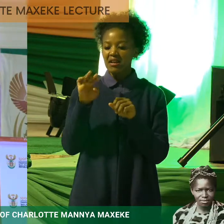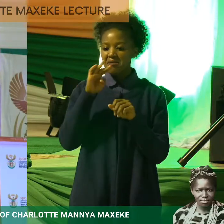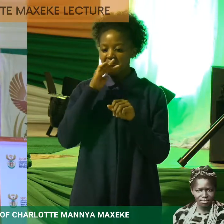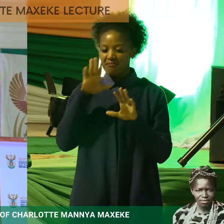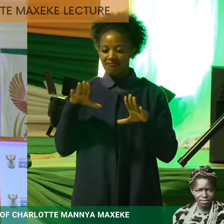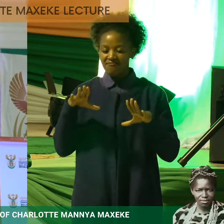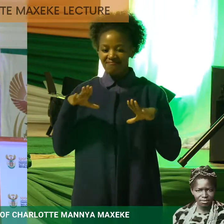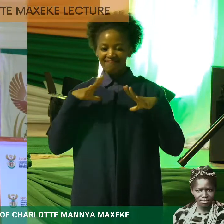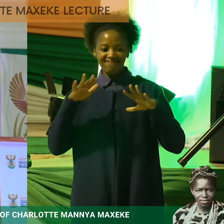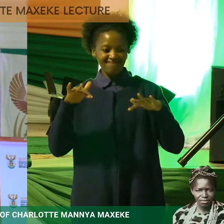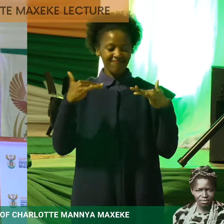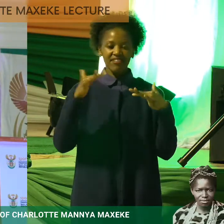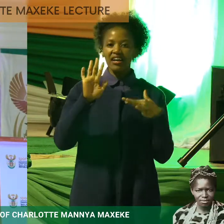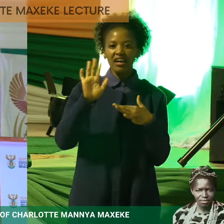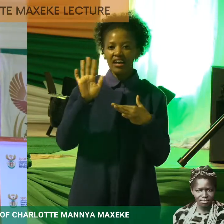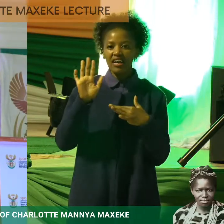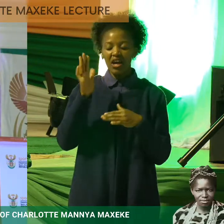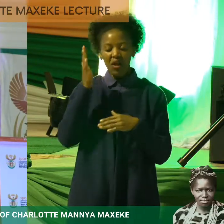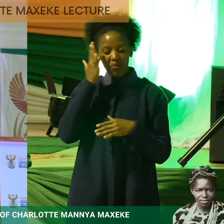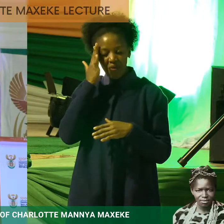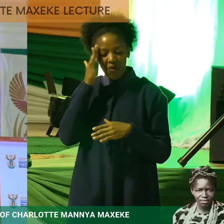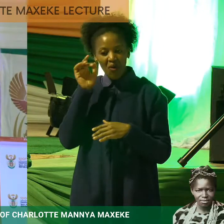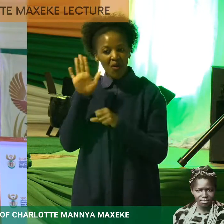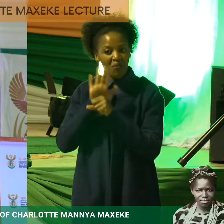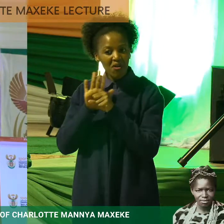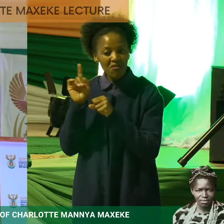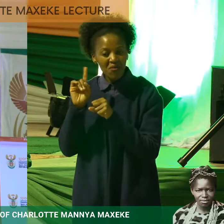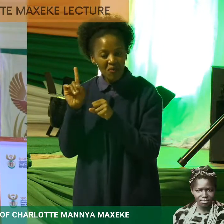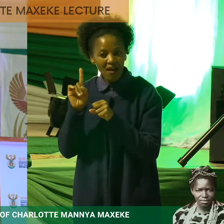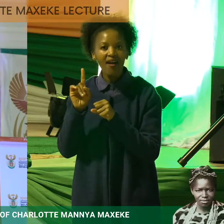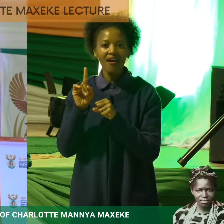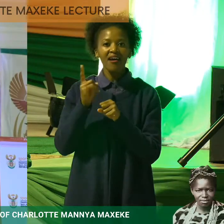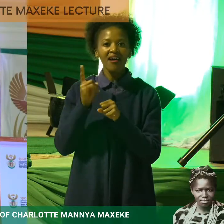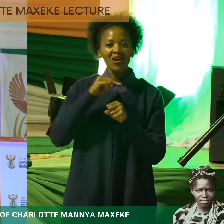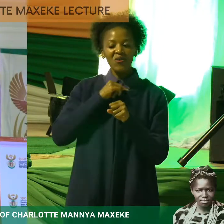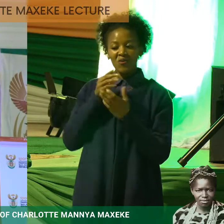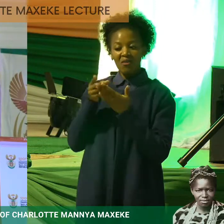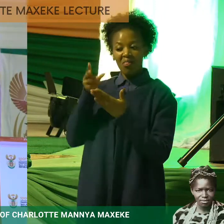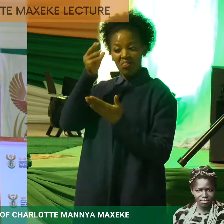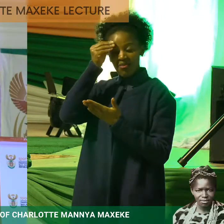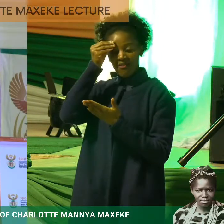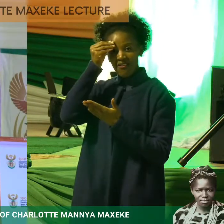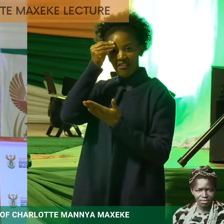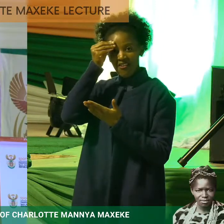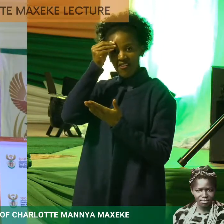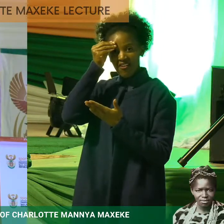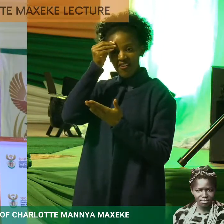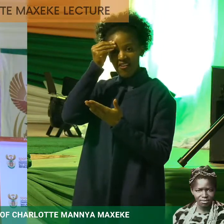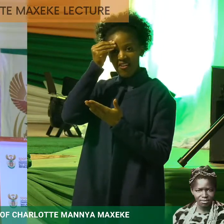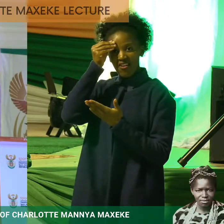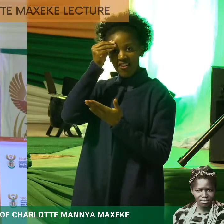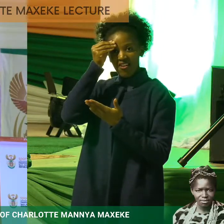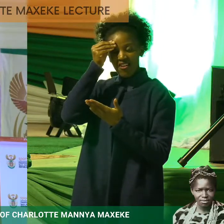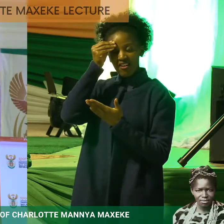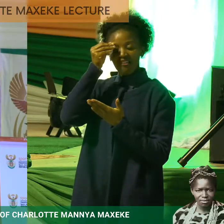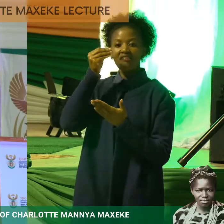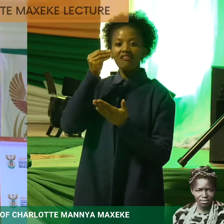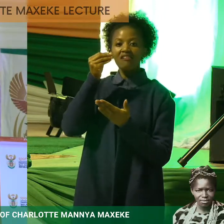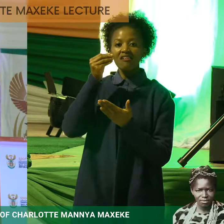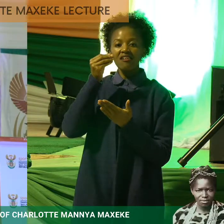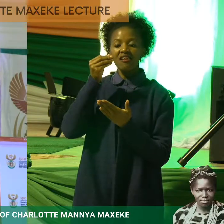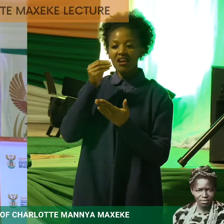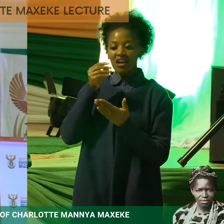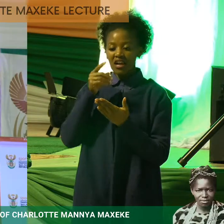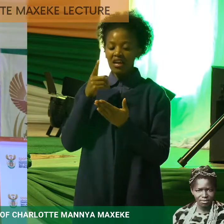accolades. She knew where she came from. So we need to learn from that and just learn from where we come from and